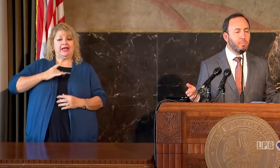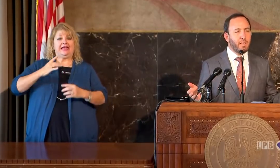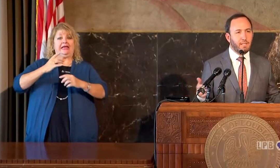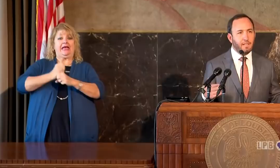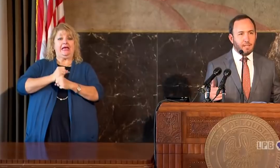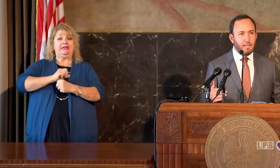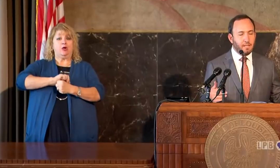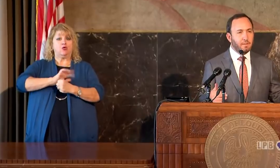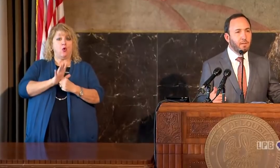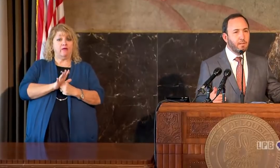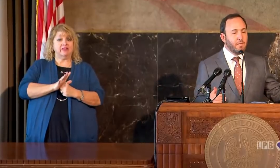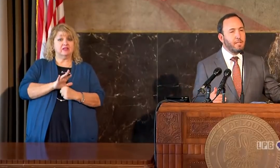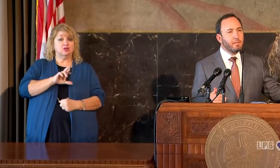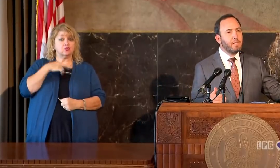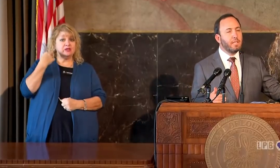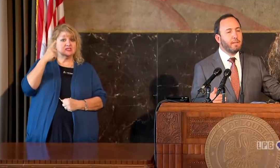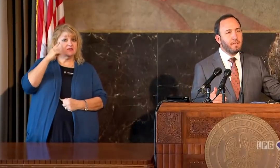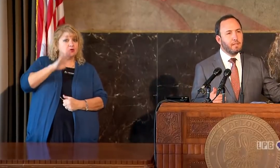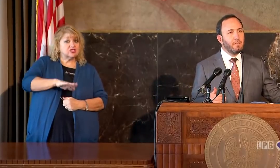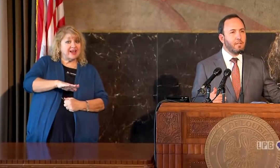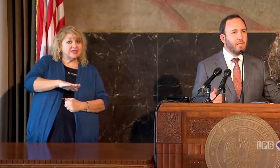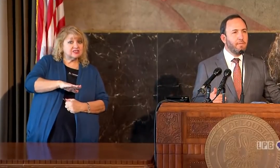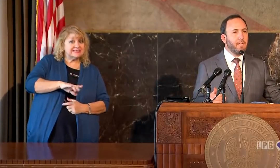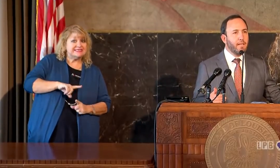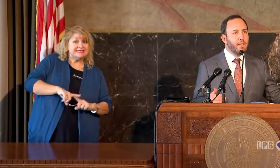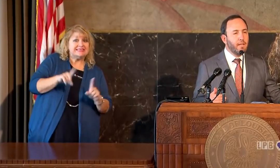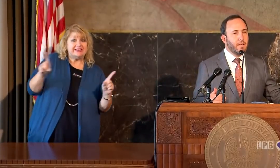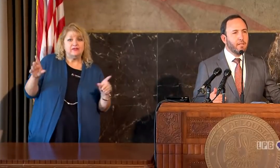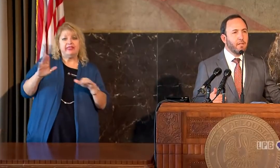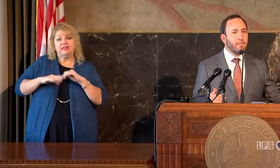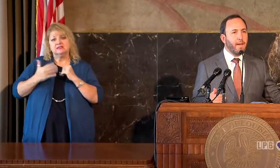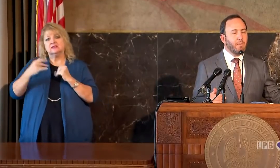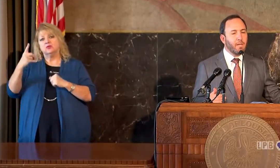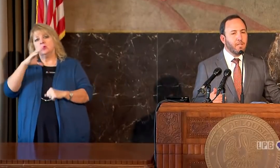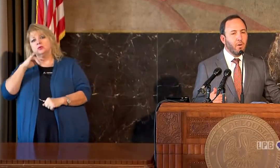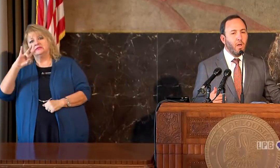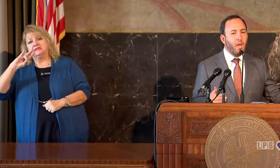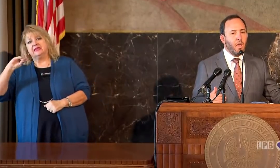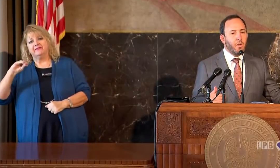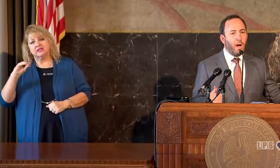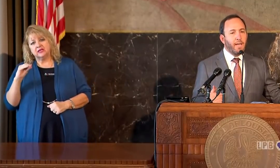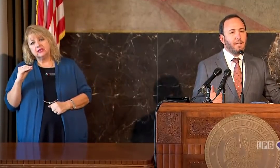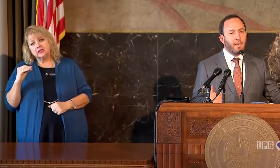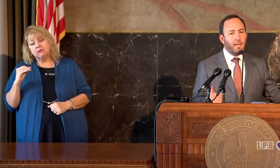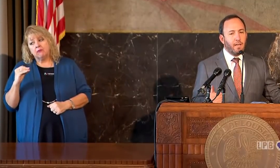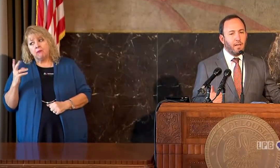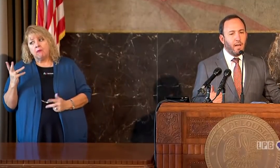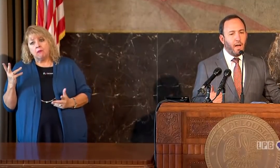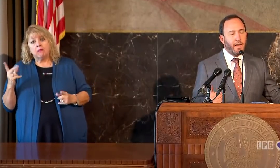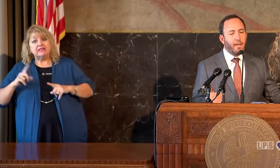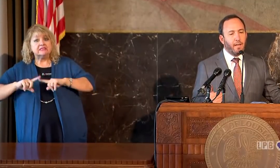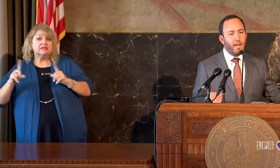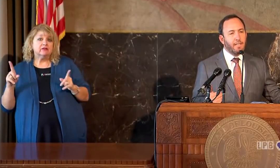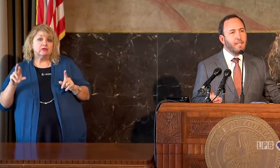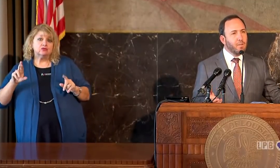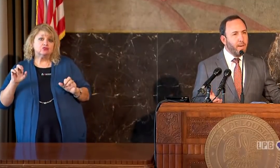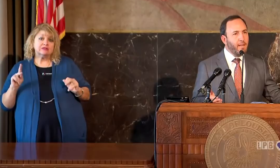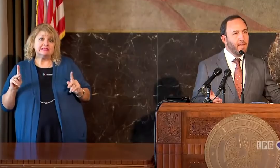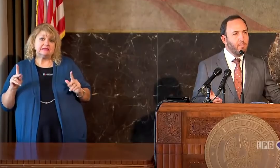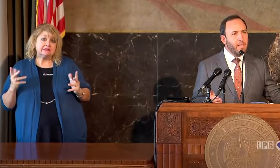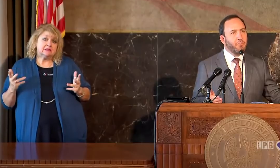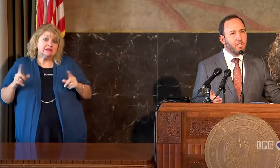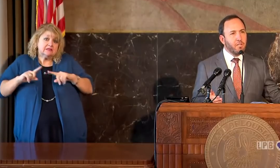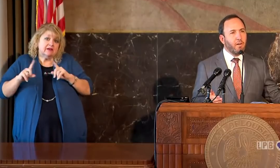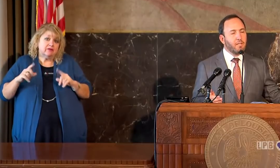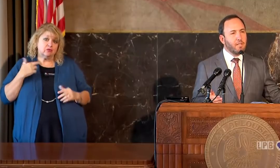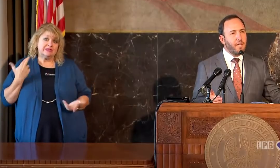years old, but it's still significant and still significant to their families. So, I anticipate